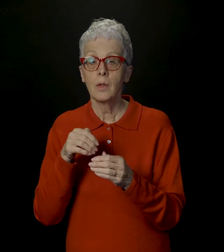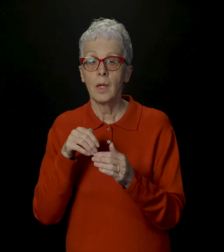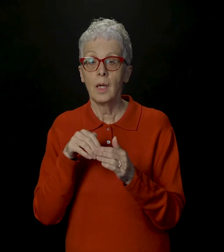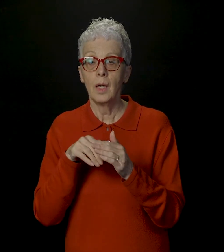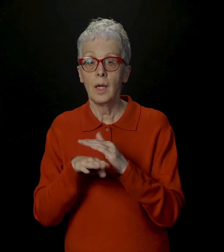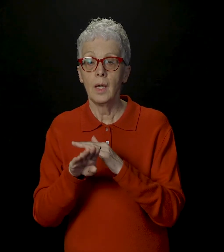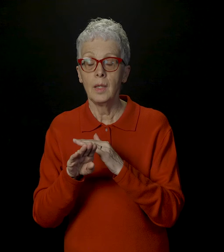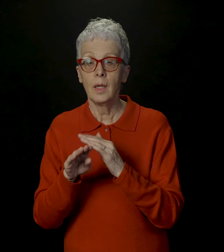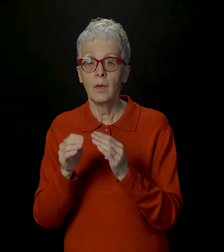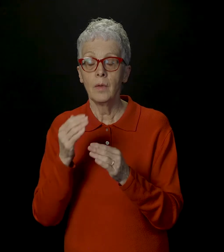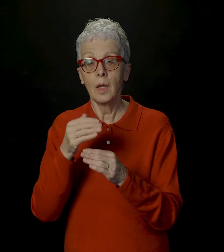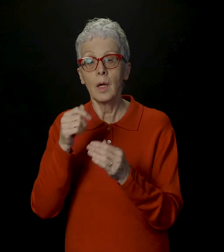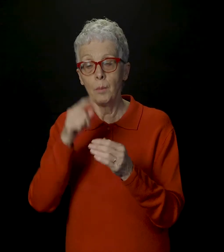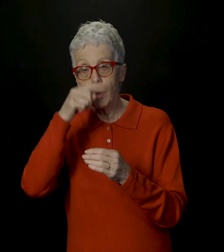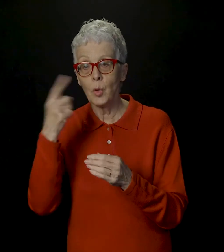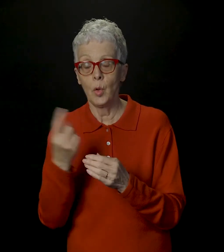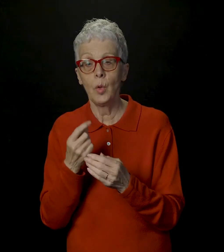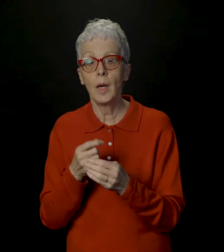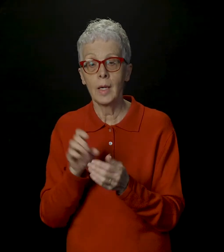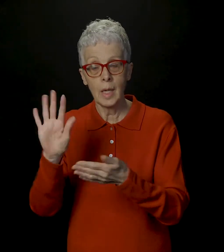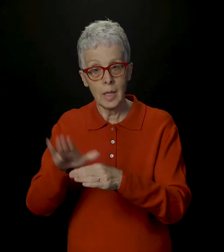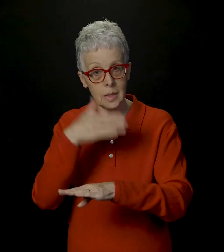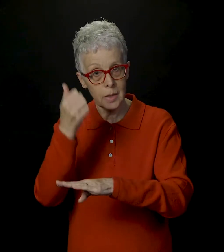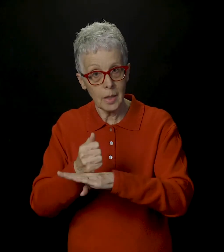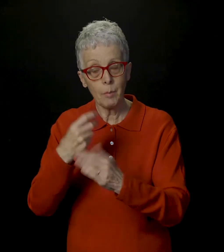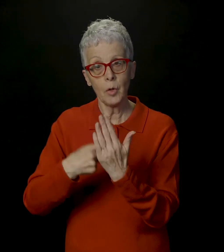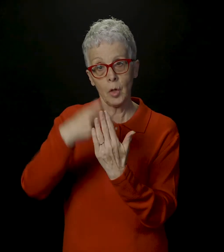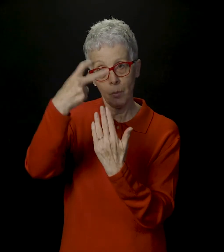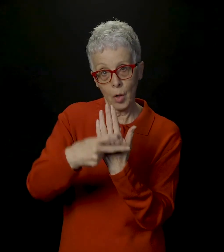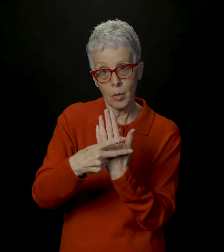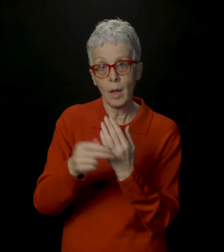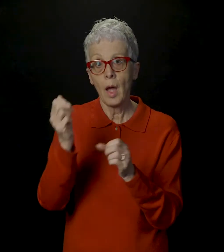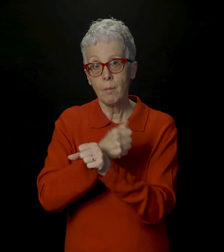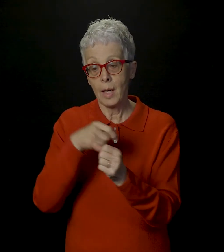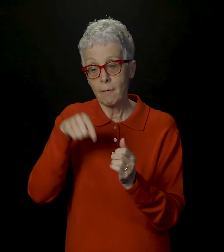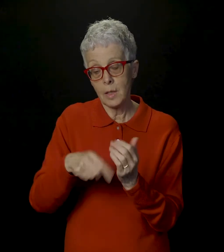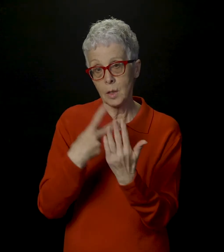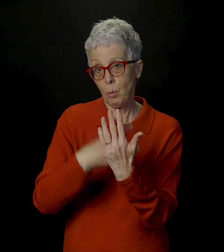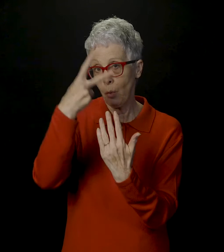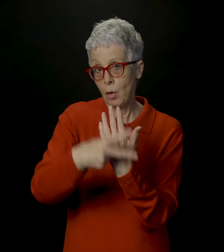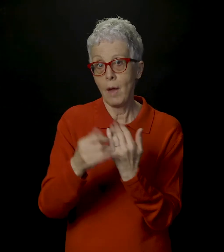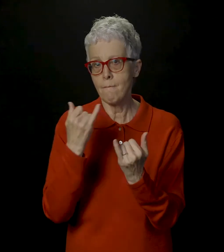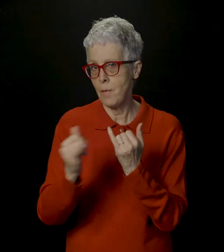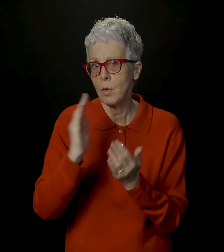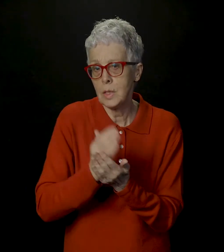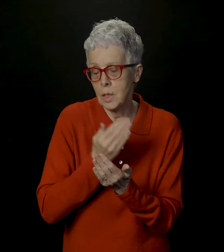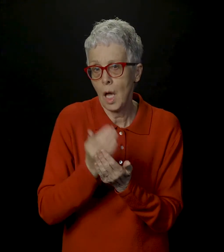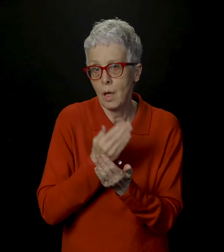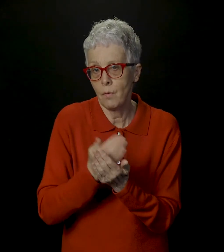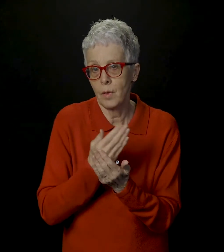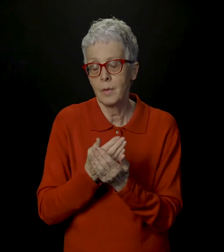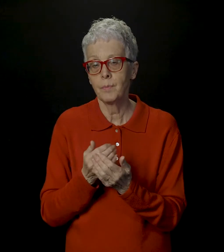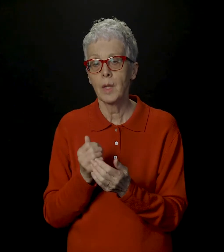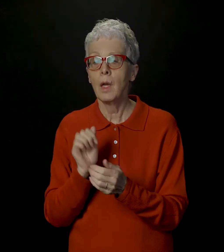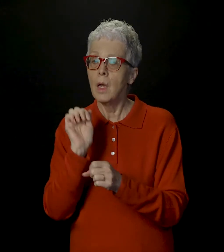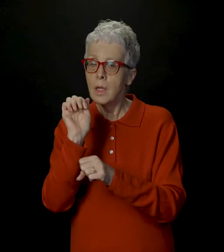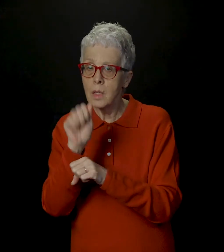the program Makes it a very safe Very compliant program One that a church Can be proud of So